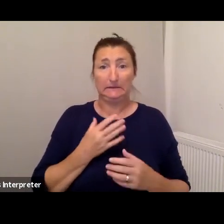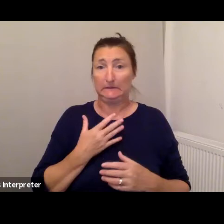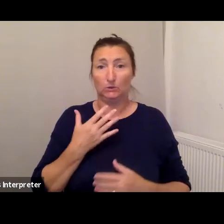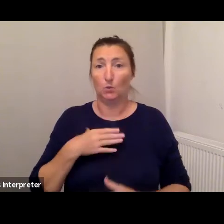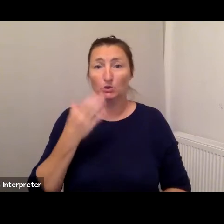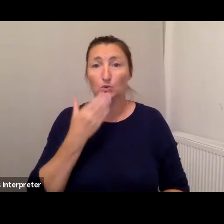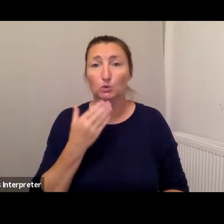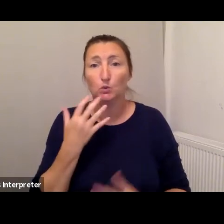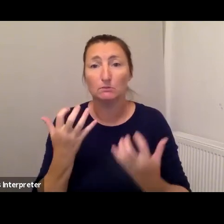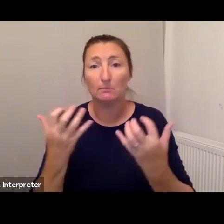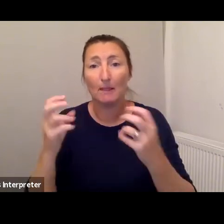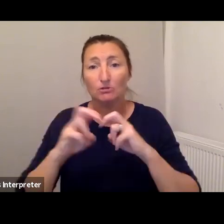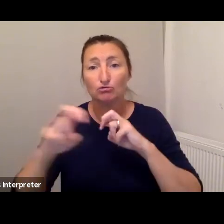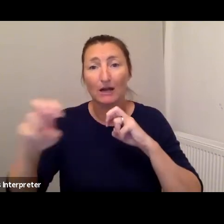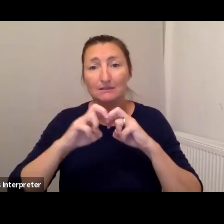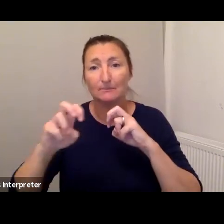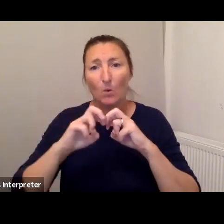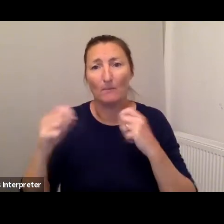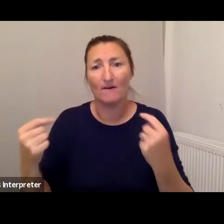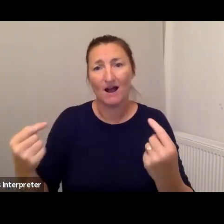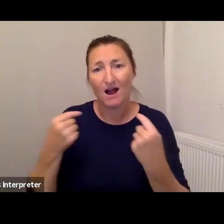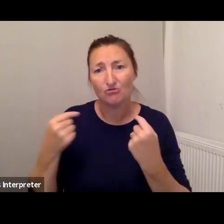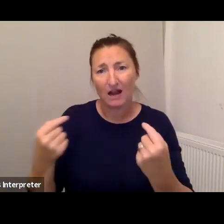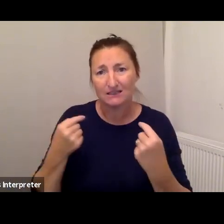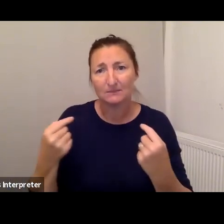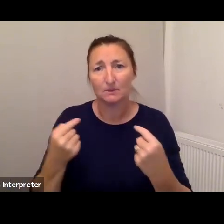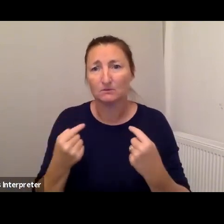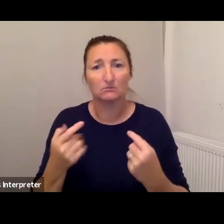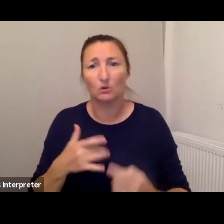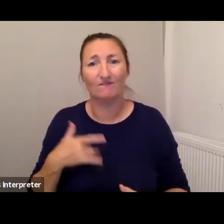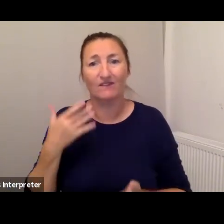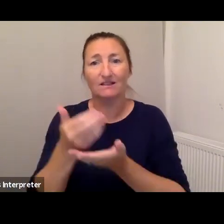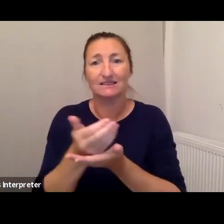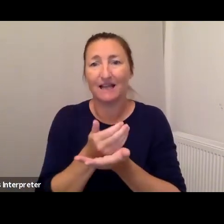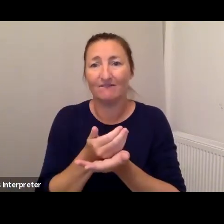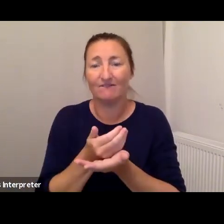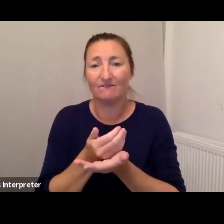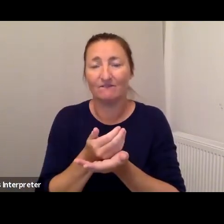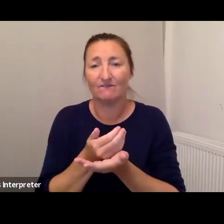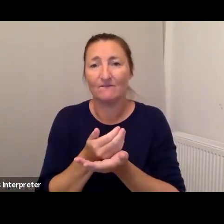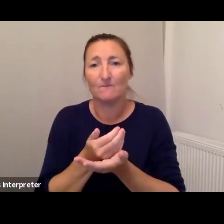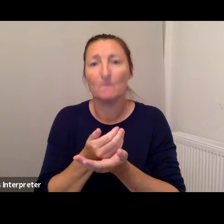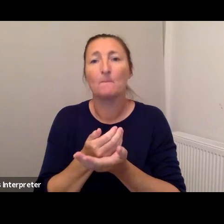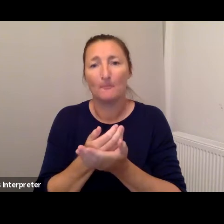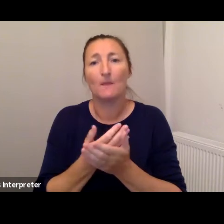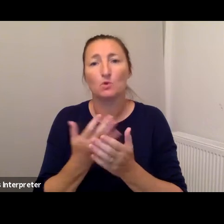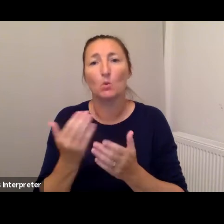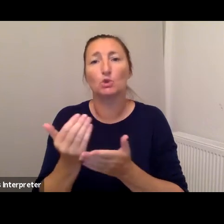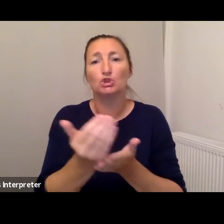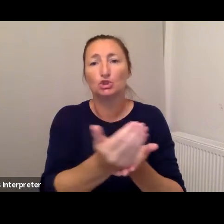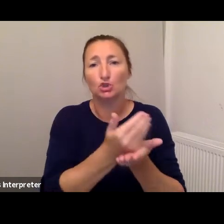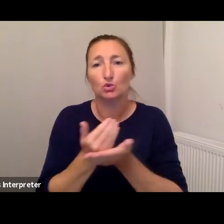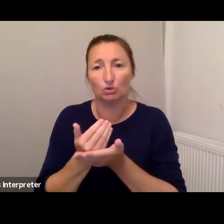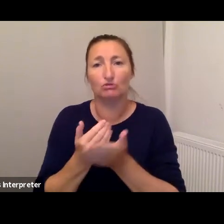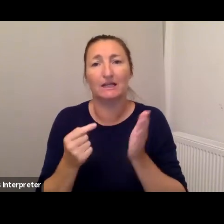transport because of harassment and security being one of the principal areas. And